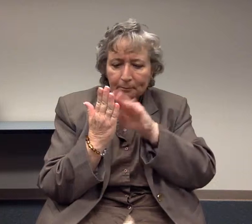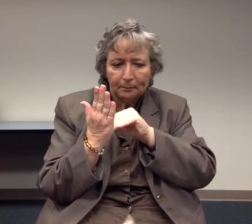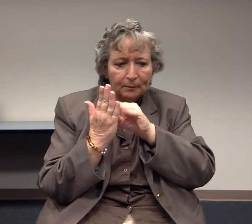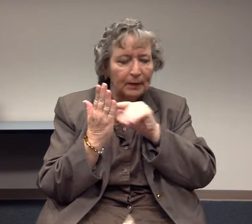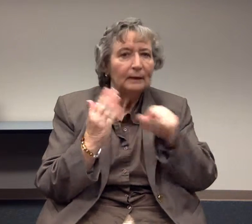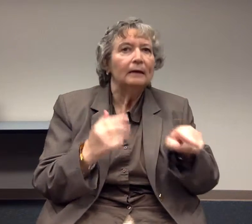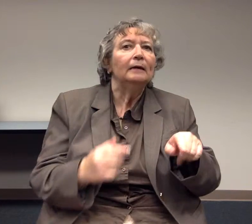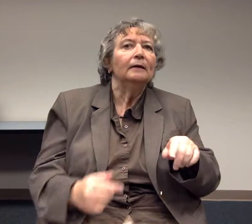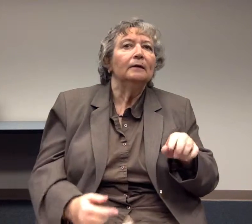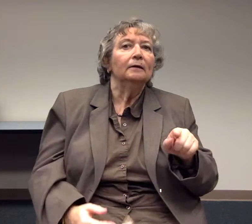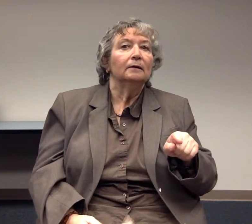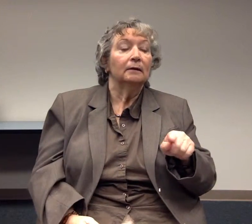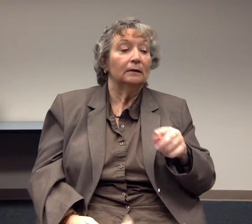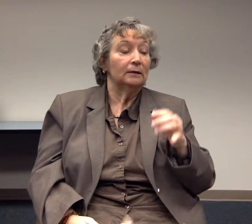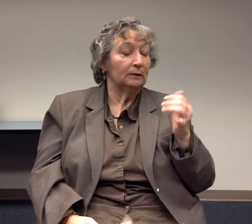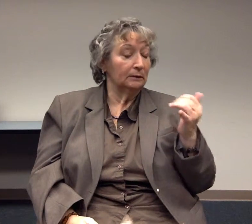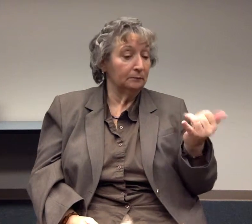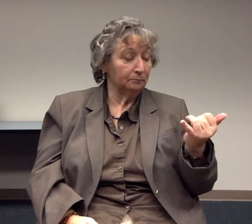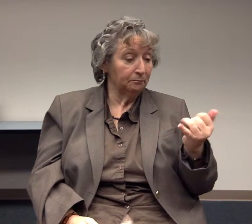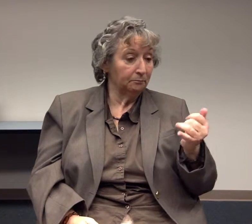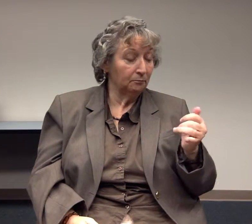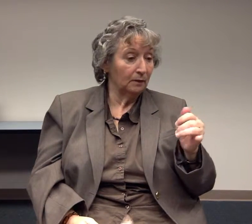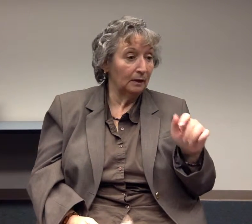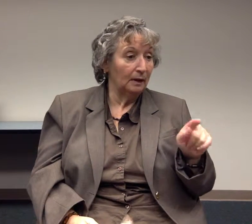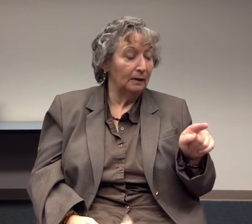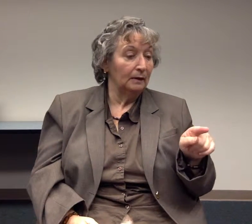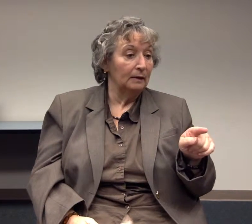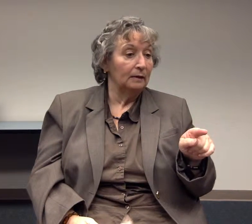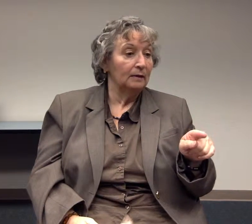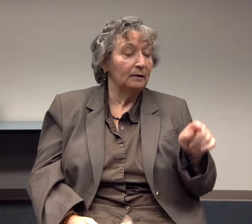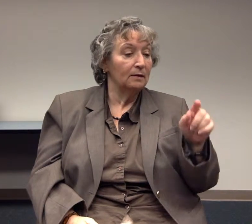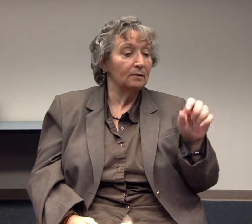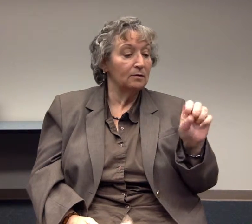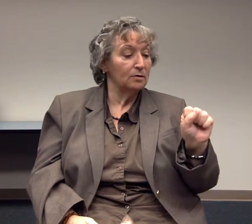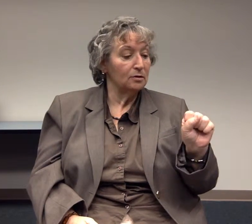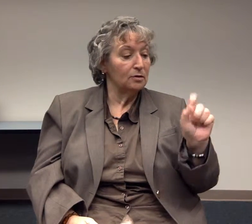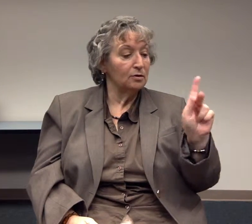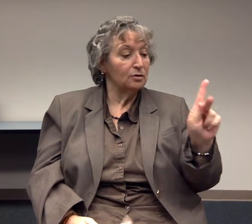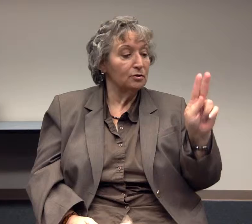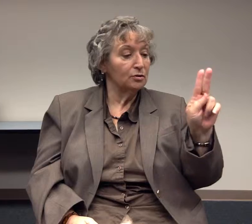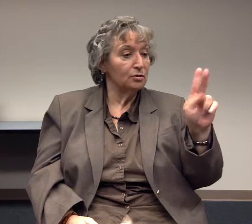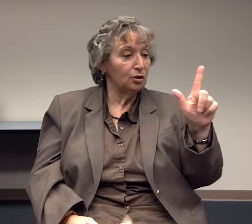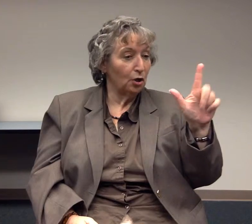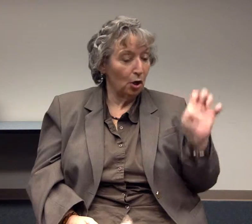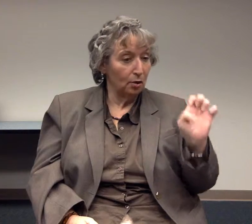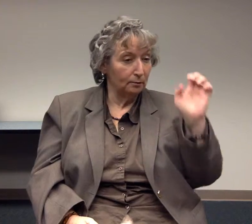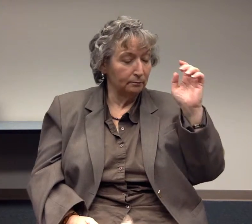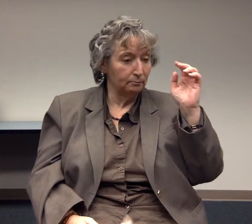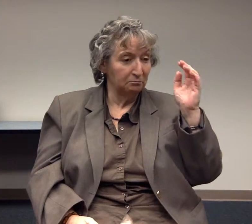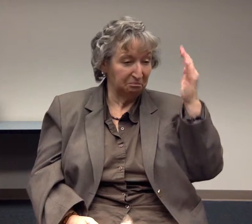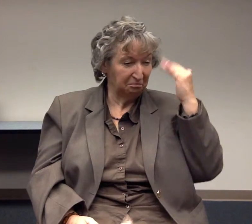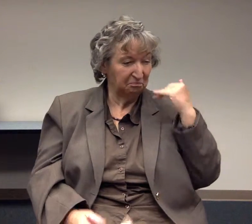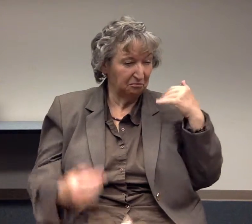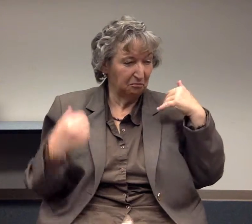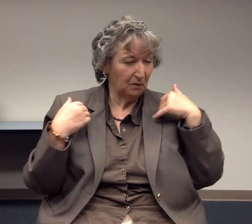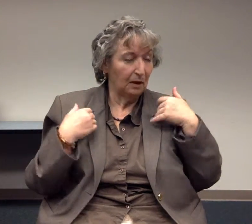been to New Mexico, the sky is bright blue every single day. Beautiful. And so she would look at the holes in the bones and she would make